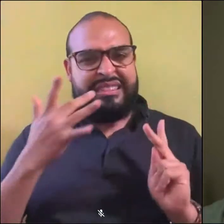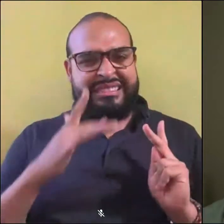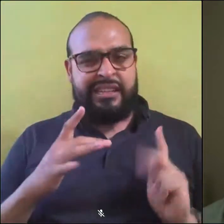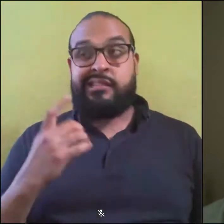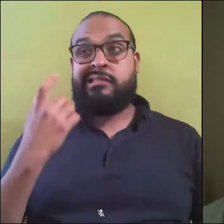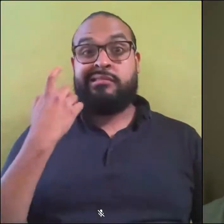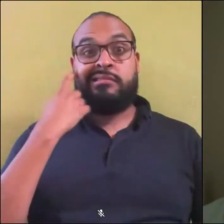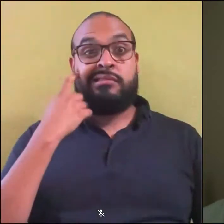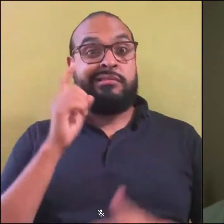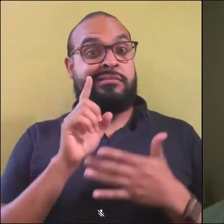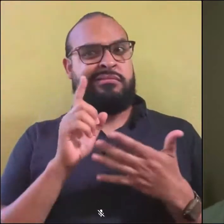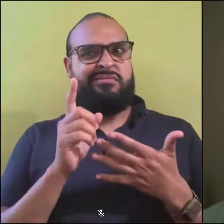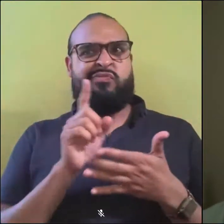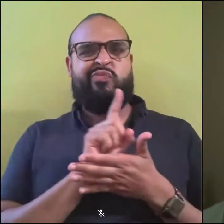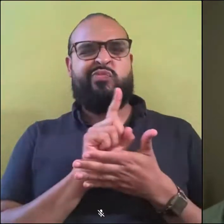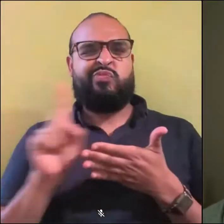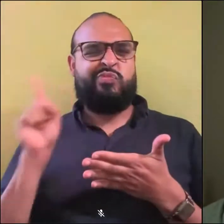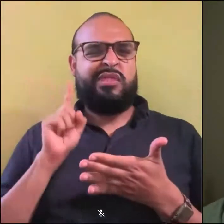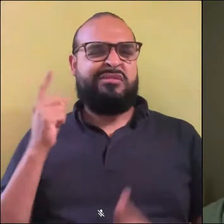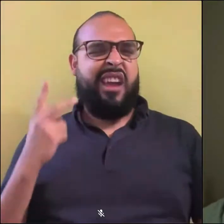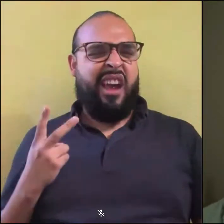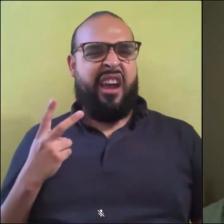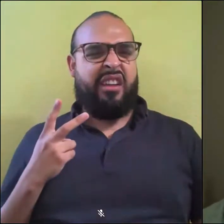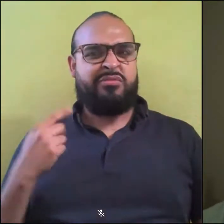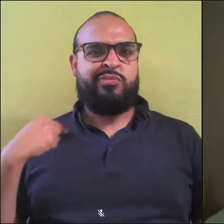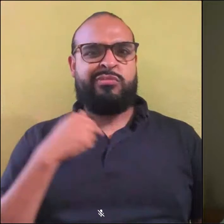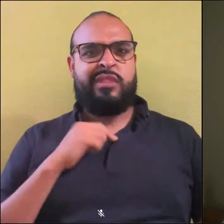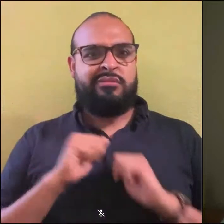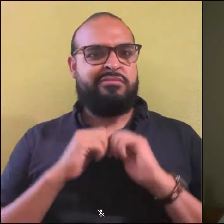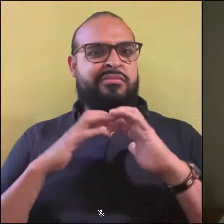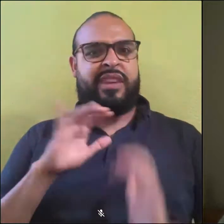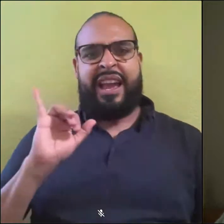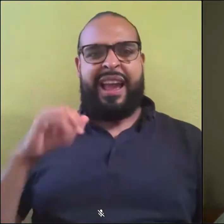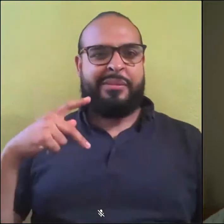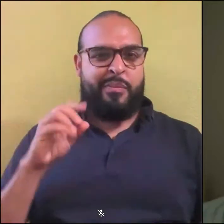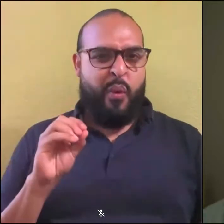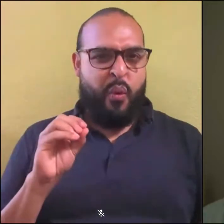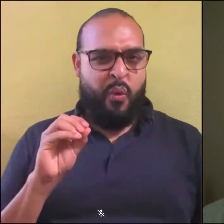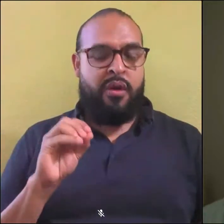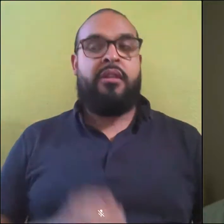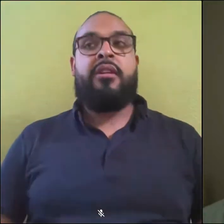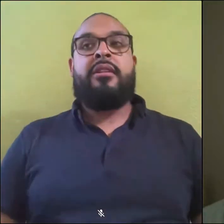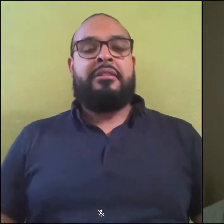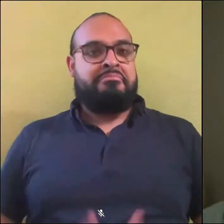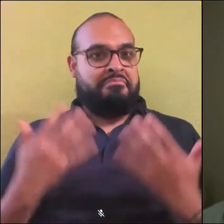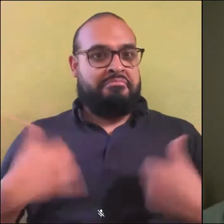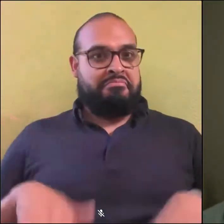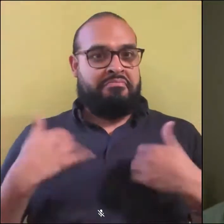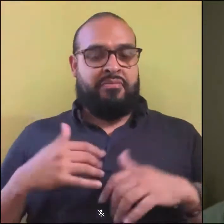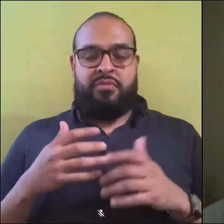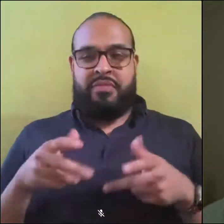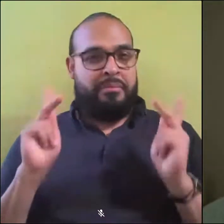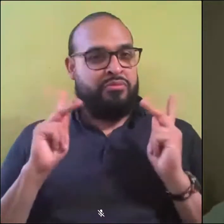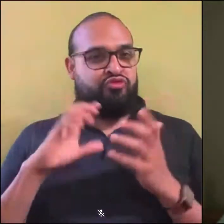week and a half ago. It was a fantastic experience. Being able to actually talk with all of you is a little bit of a cherry on